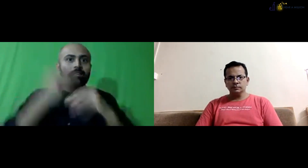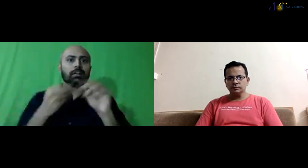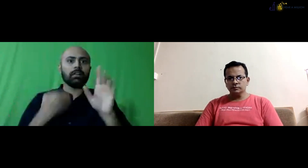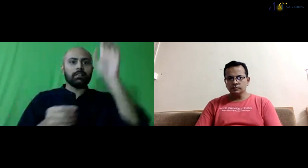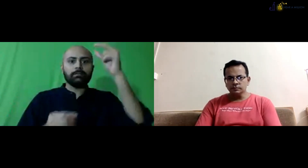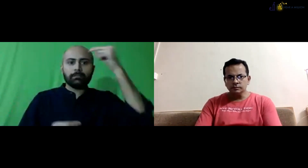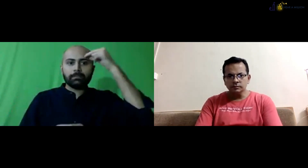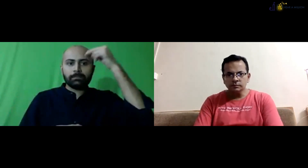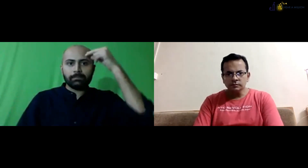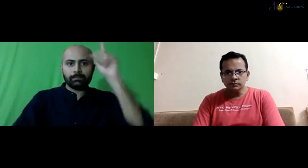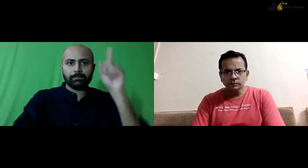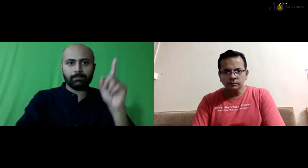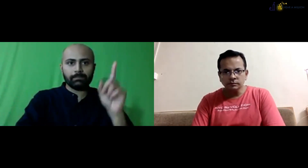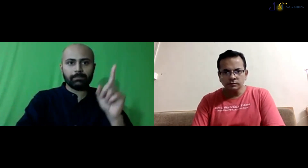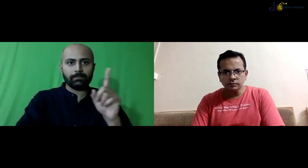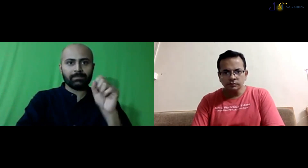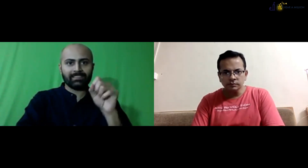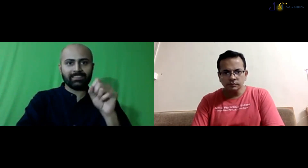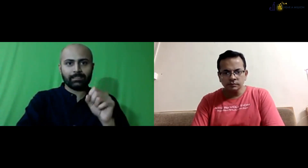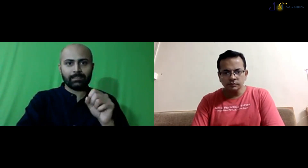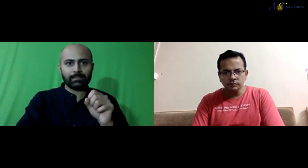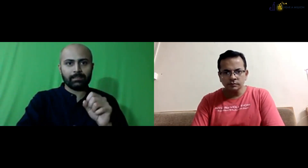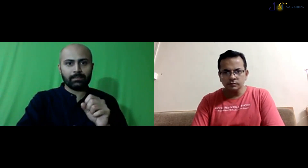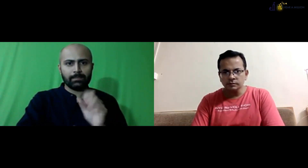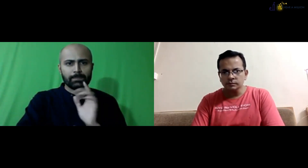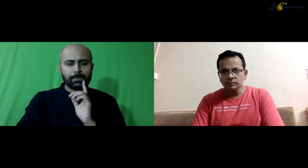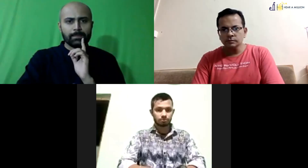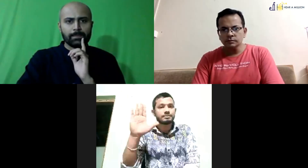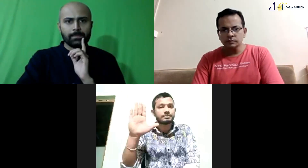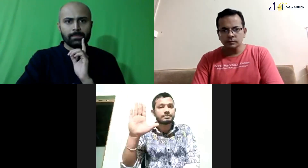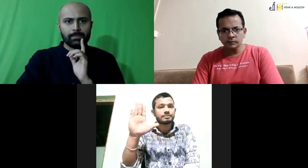video. Okay, I think Ashwini want to add something.